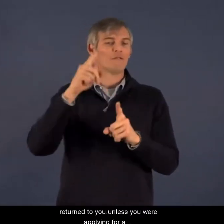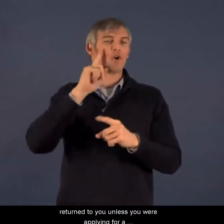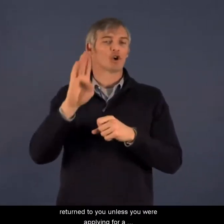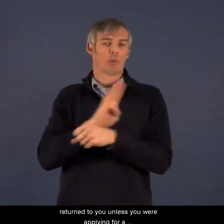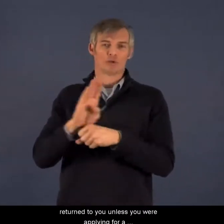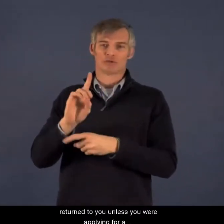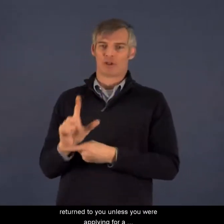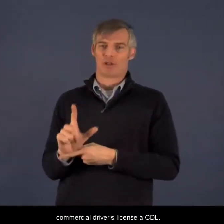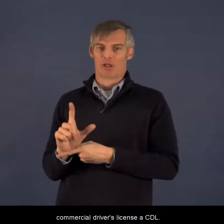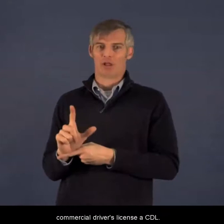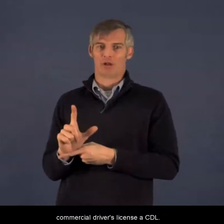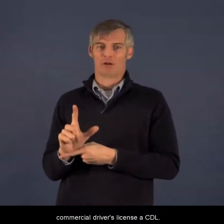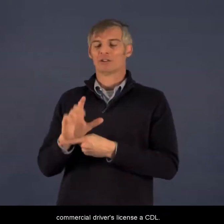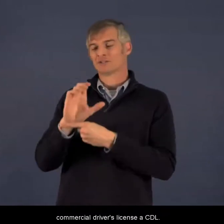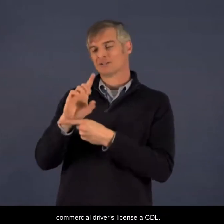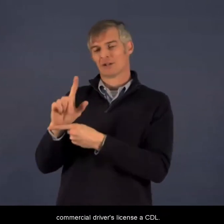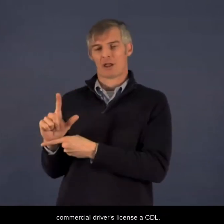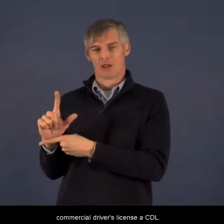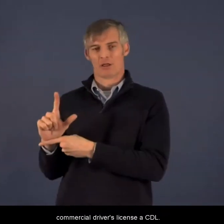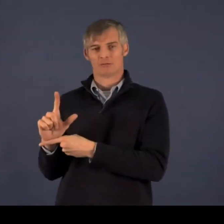applying for a commercial driver's license, a CDL.